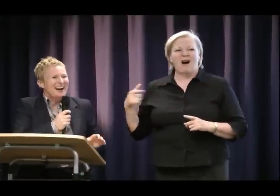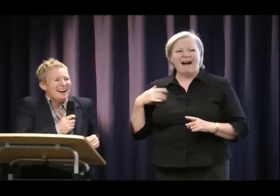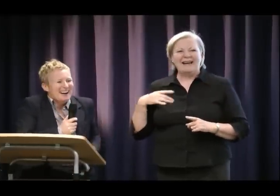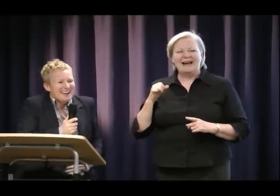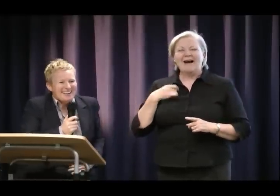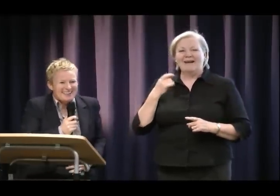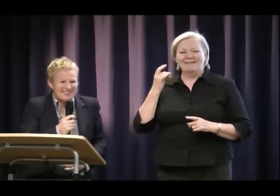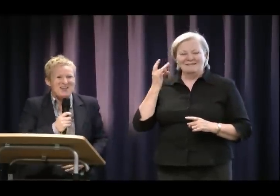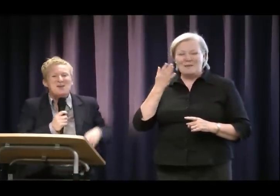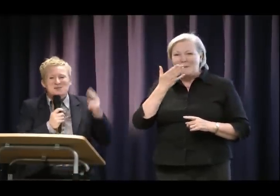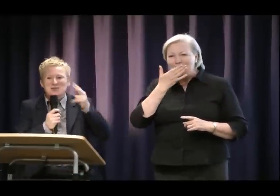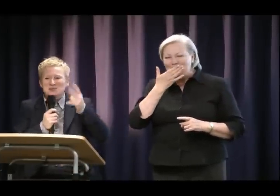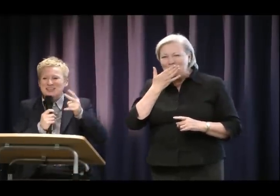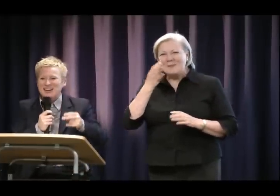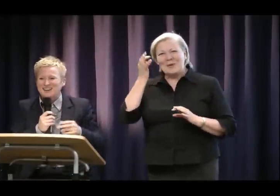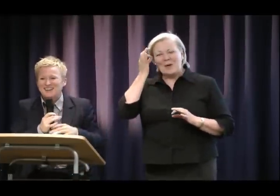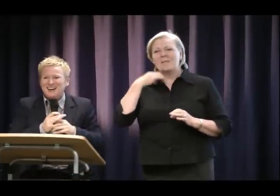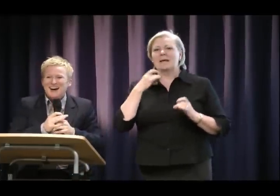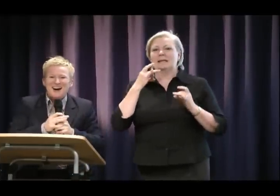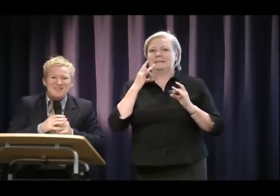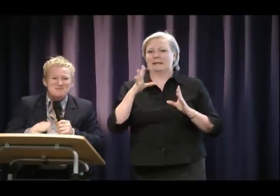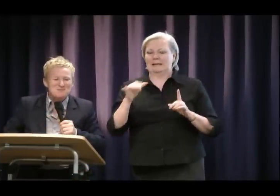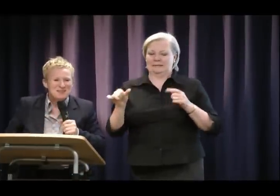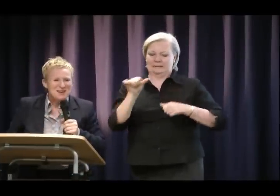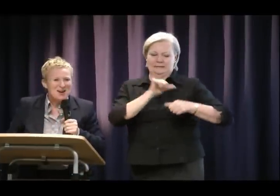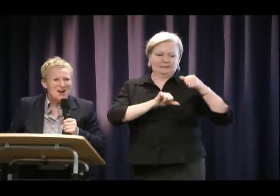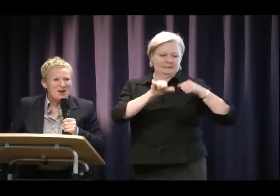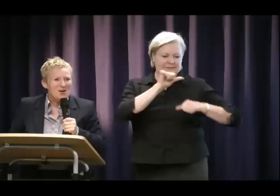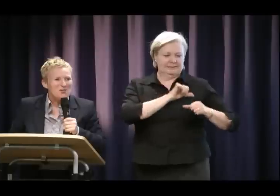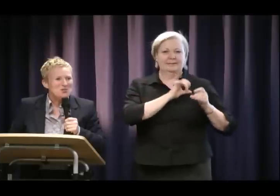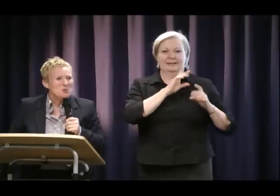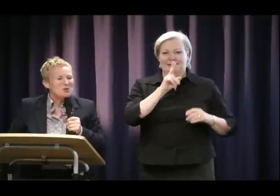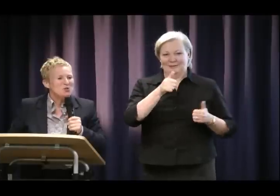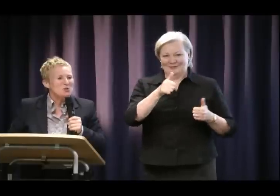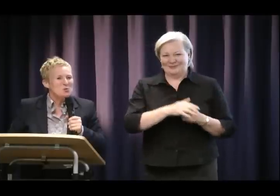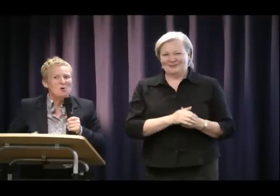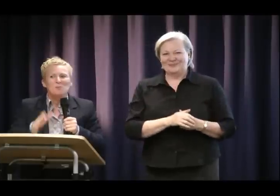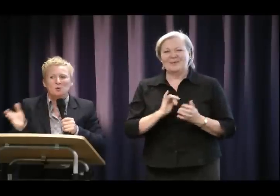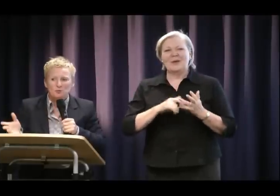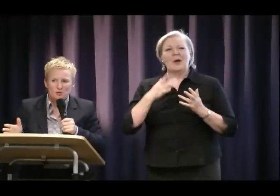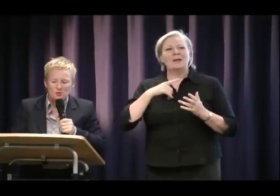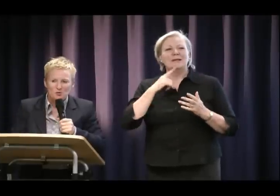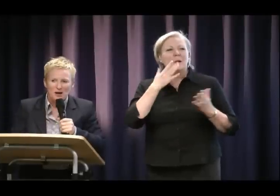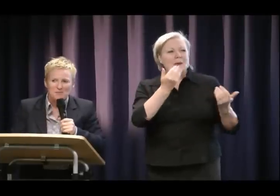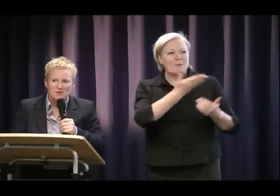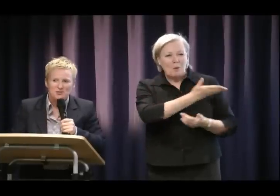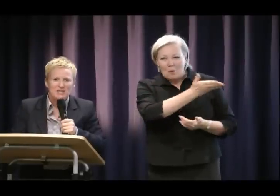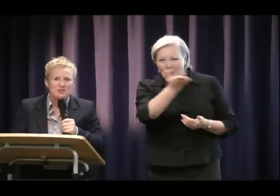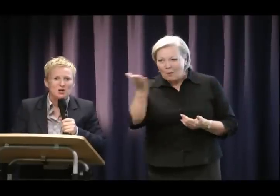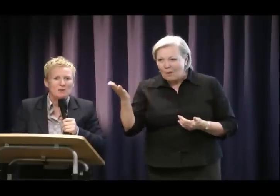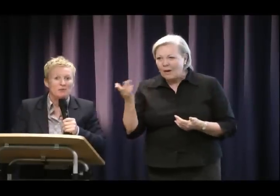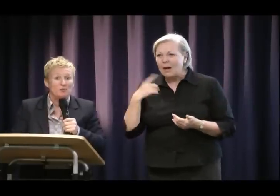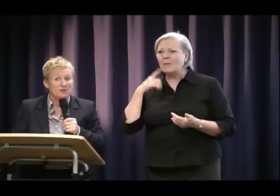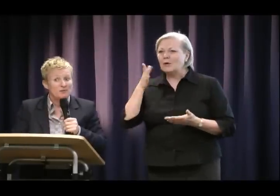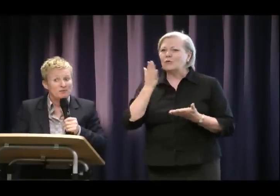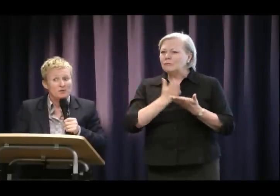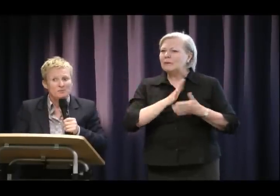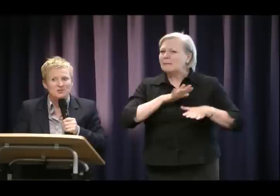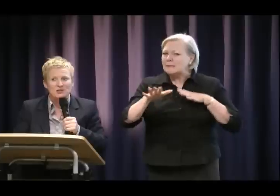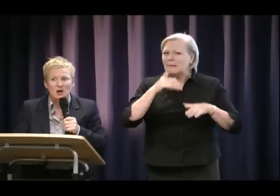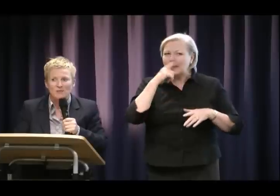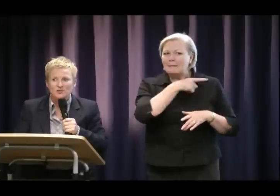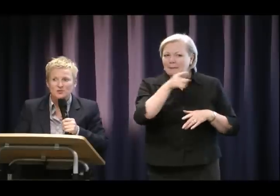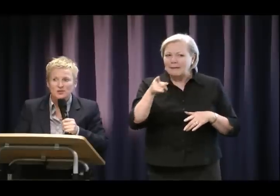everyone. We'll do it again. I just wanted to welcome all of you that have taken time out of your